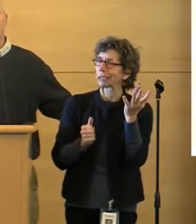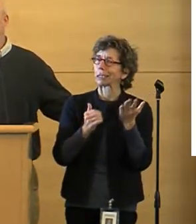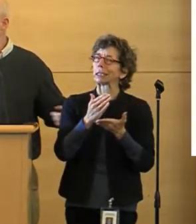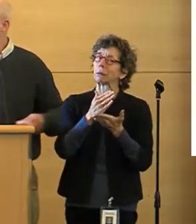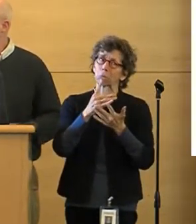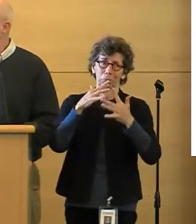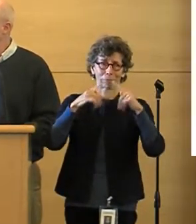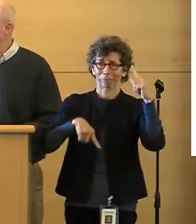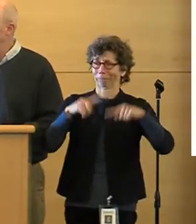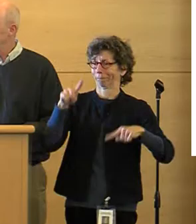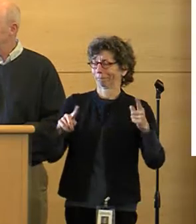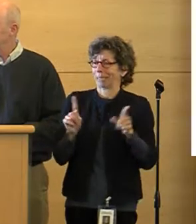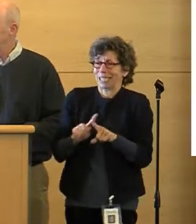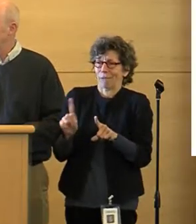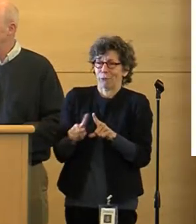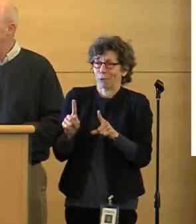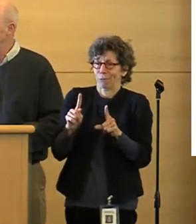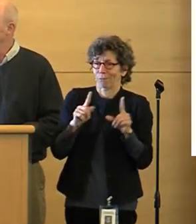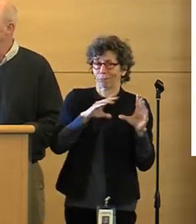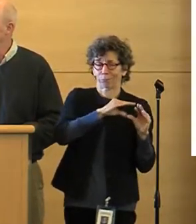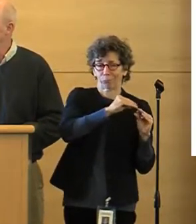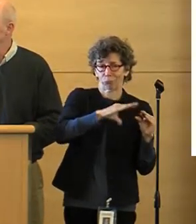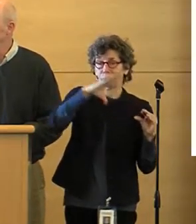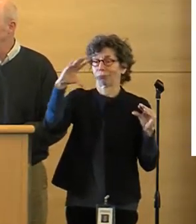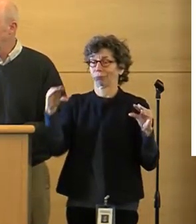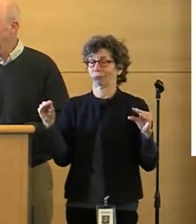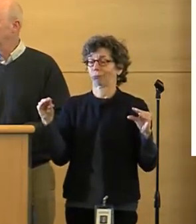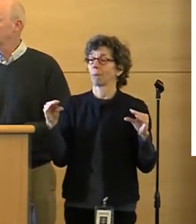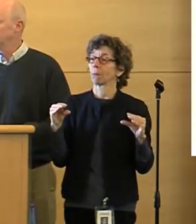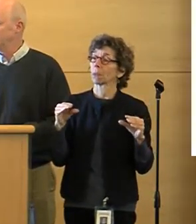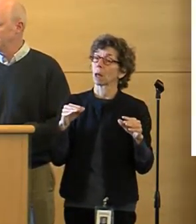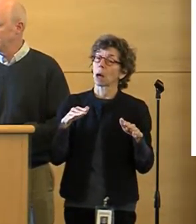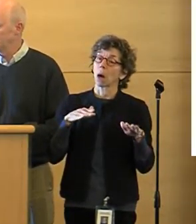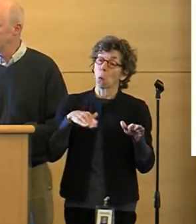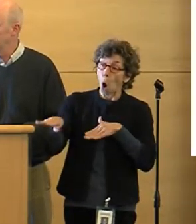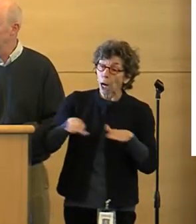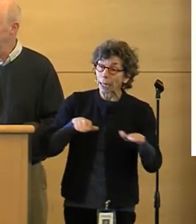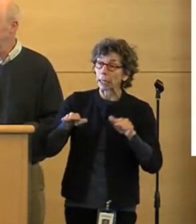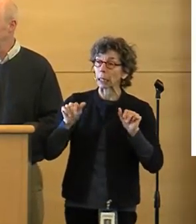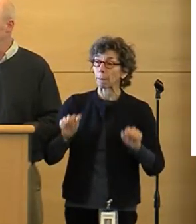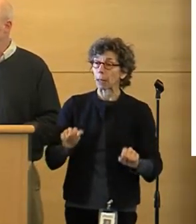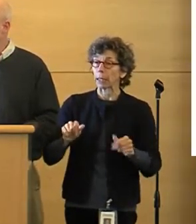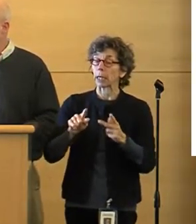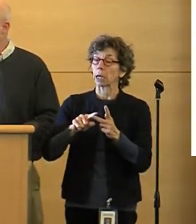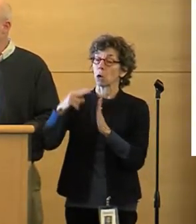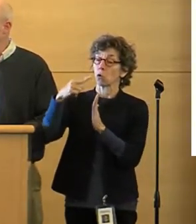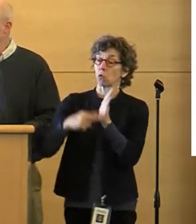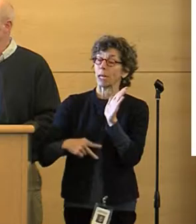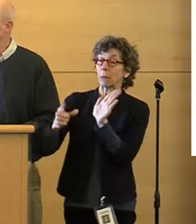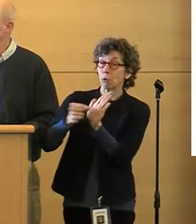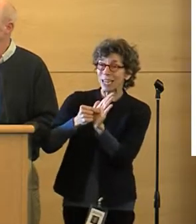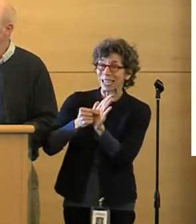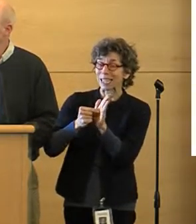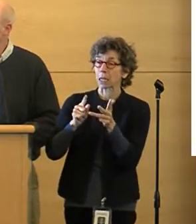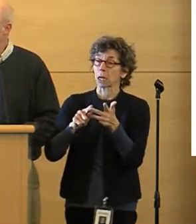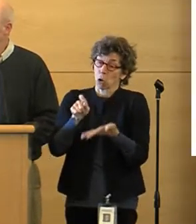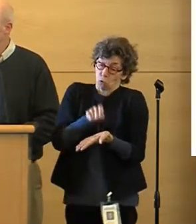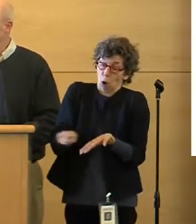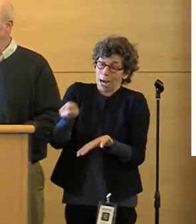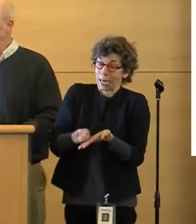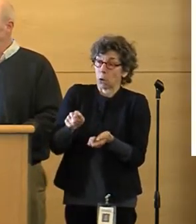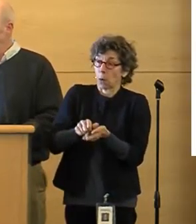a very broad spectrum, I bet, on the ability to see scale. If we look at ability